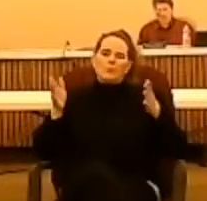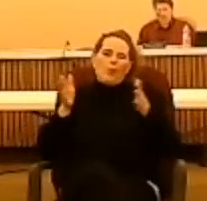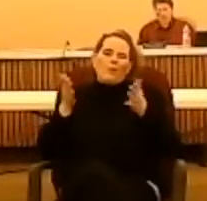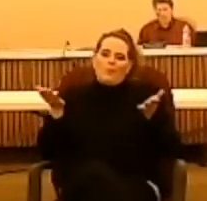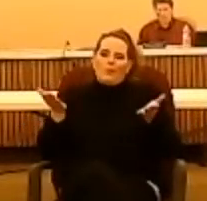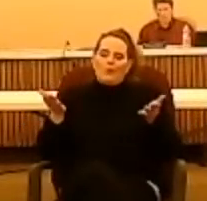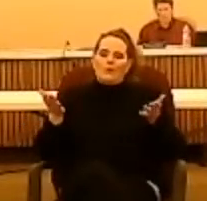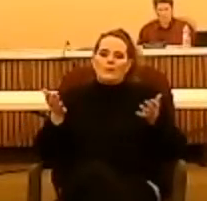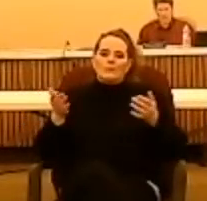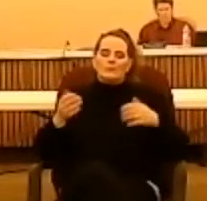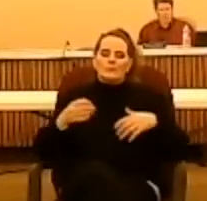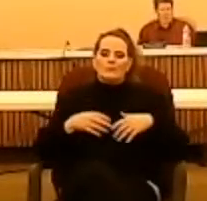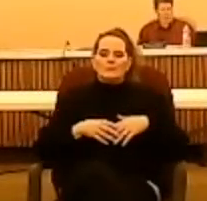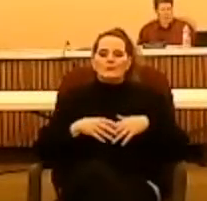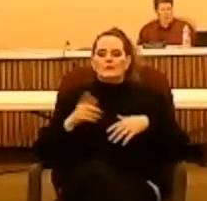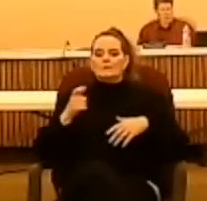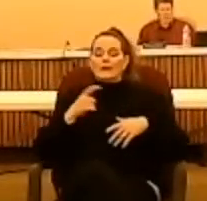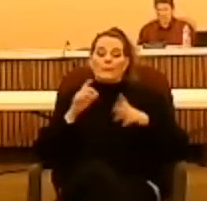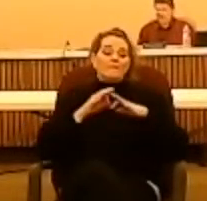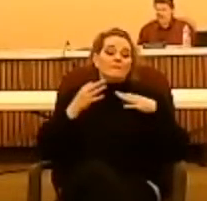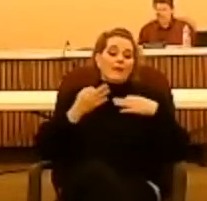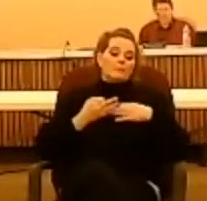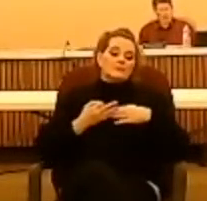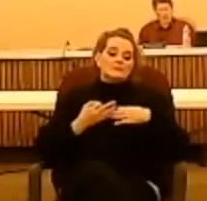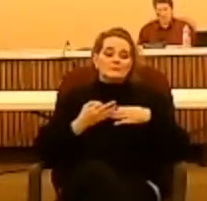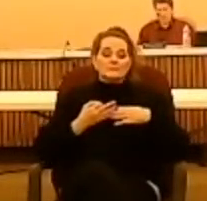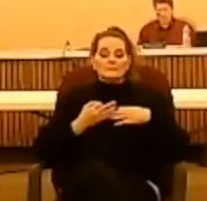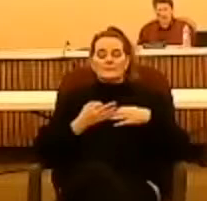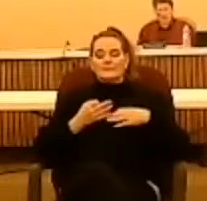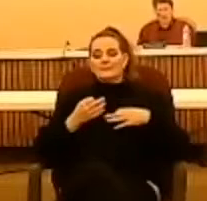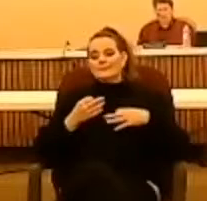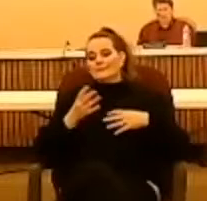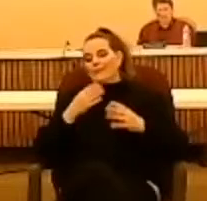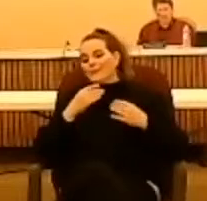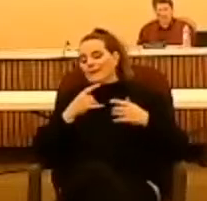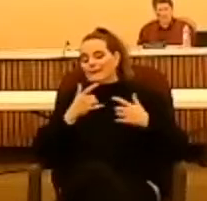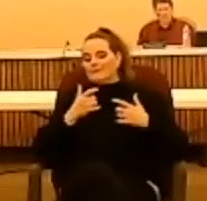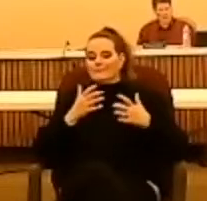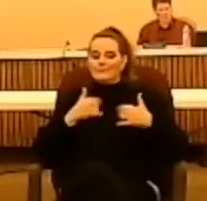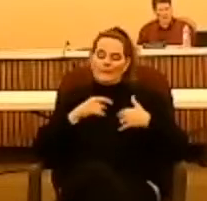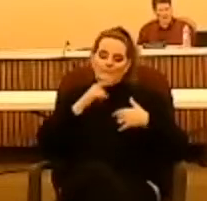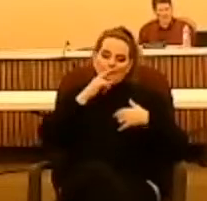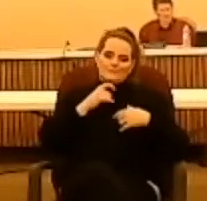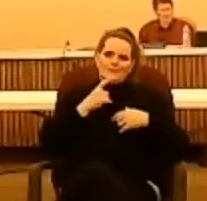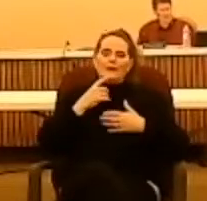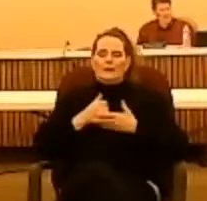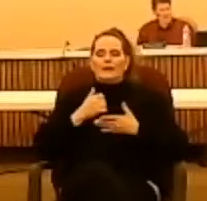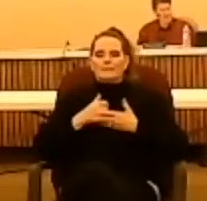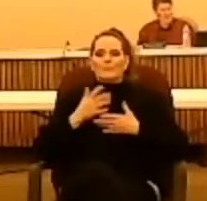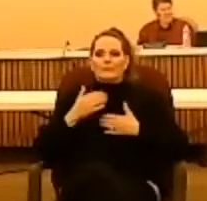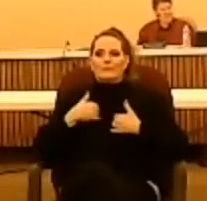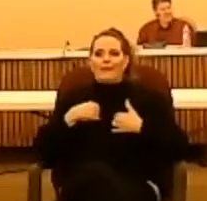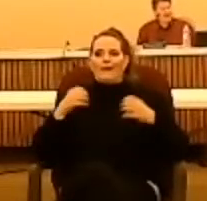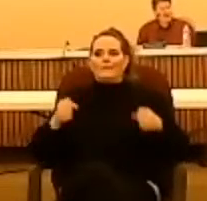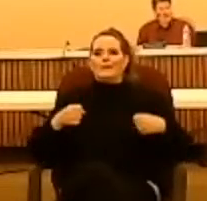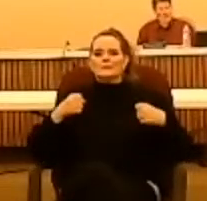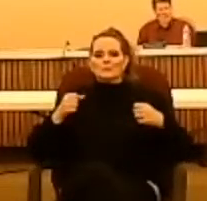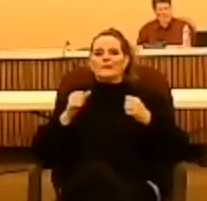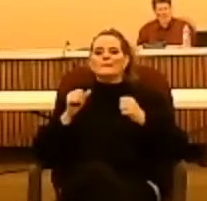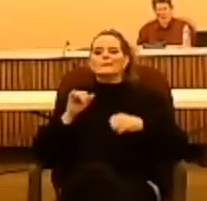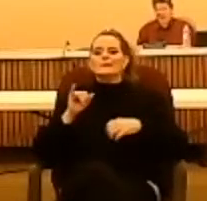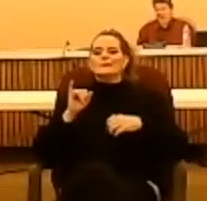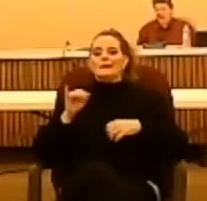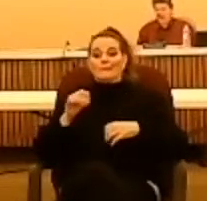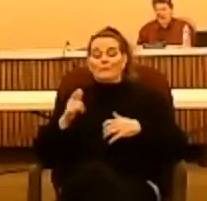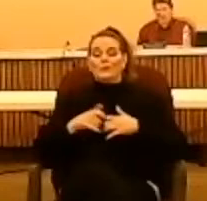That way, if families are eating, anyone with kids will tell you it's really helpful to have a swing set there.